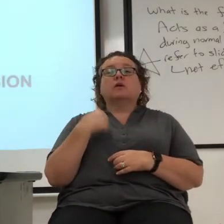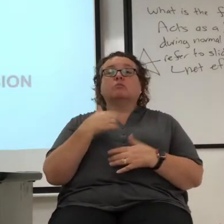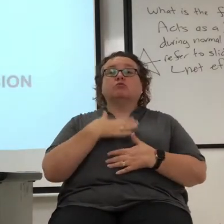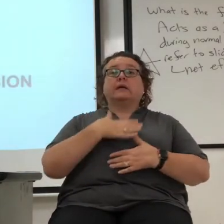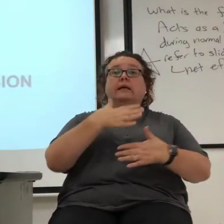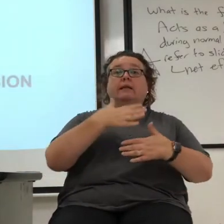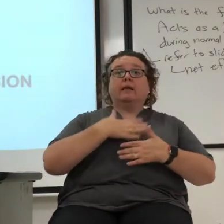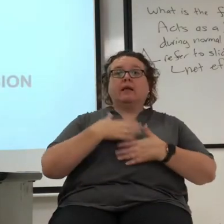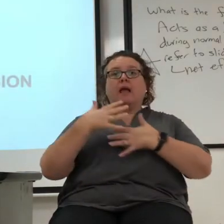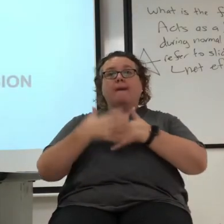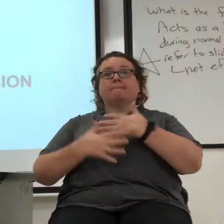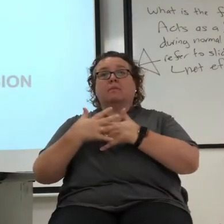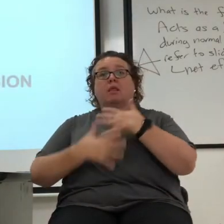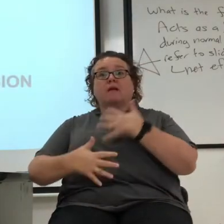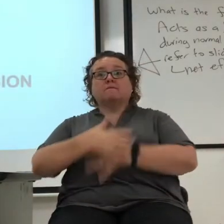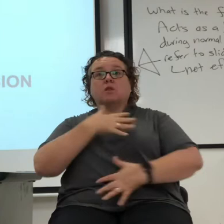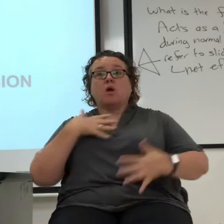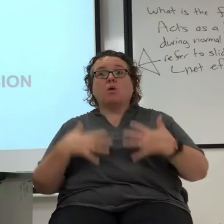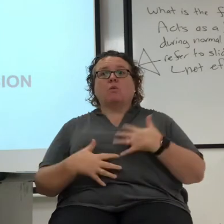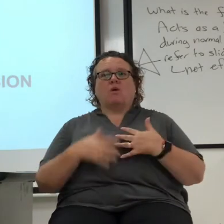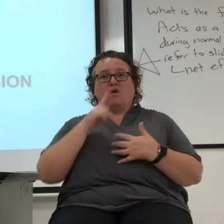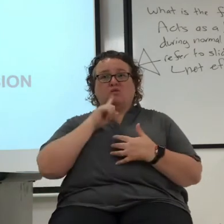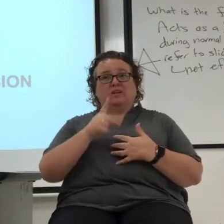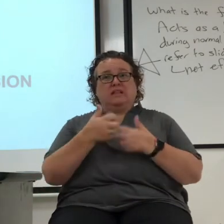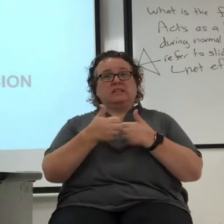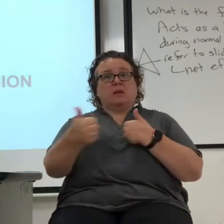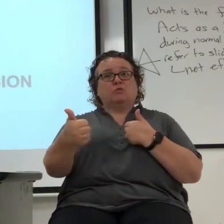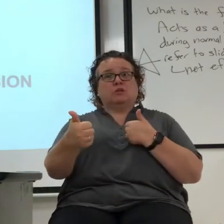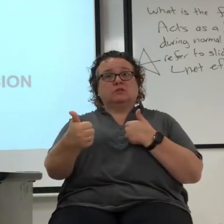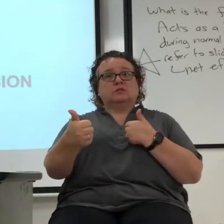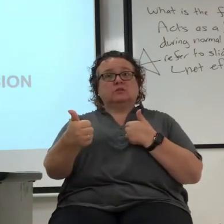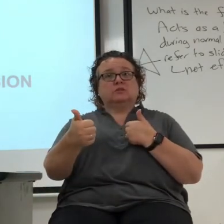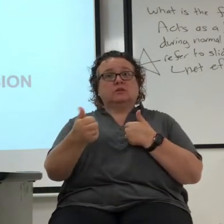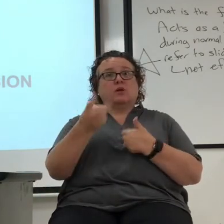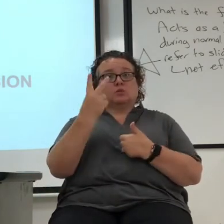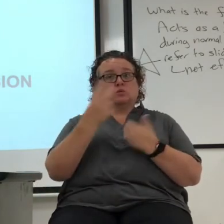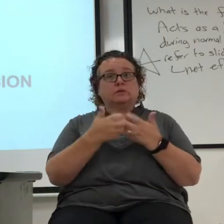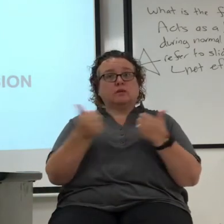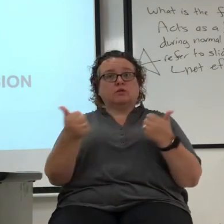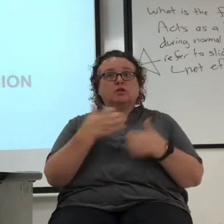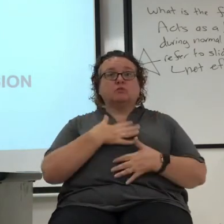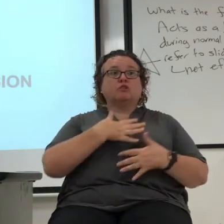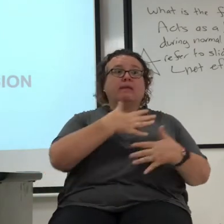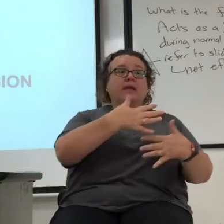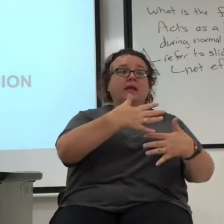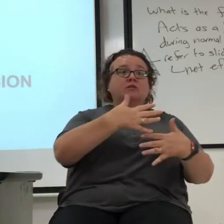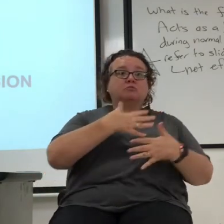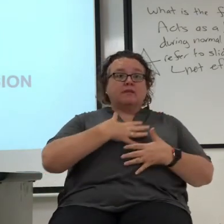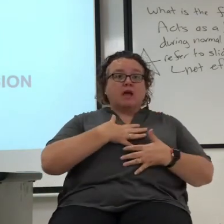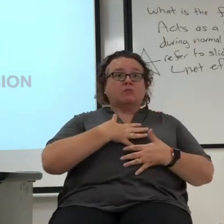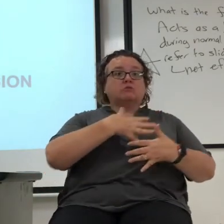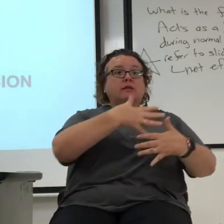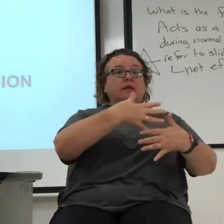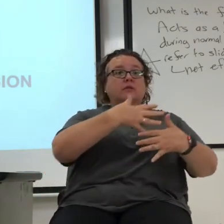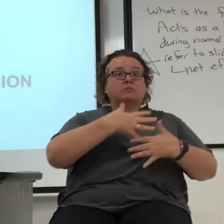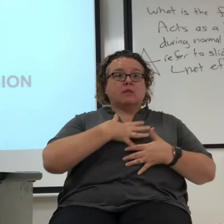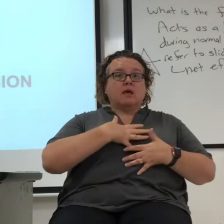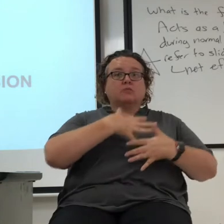flow are two separate things. You know, you breathe in, you breathe out, you breathe in, you breathe